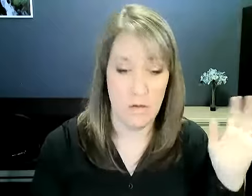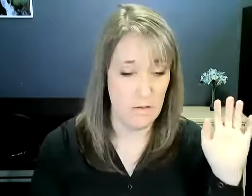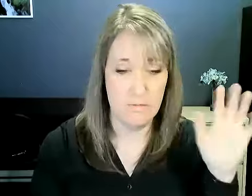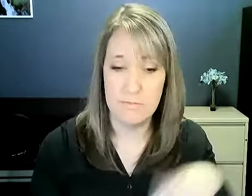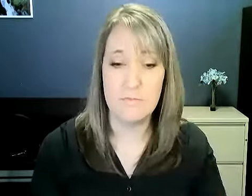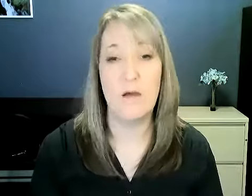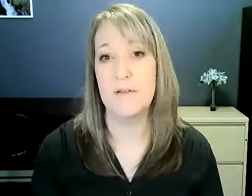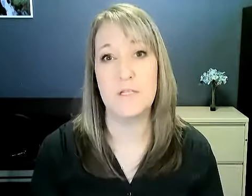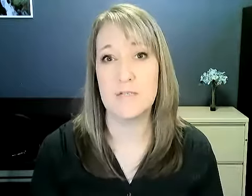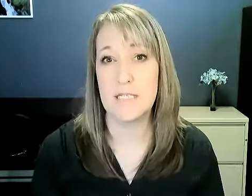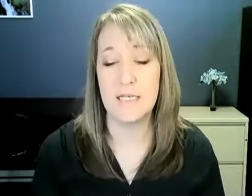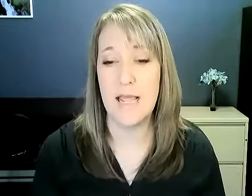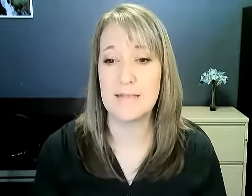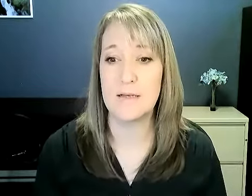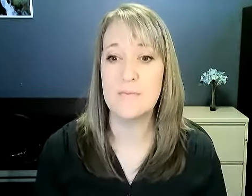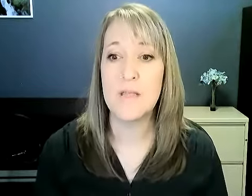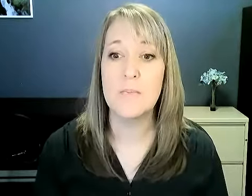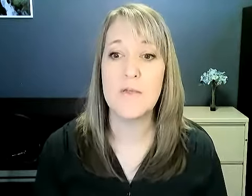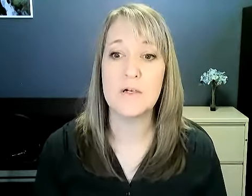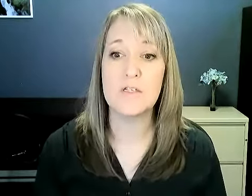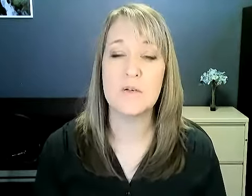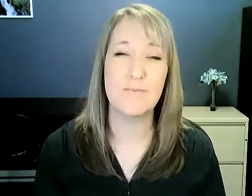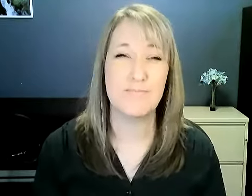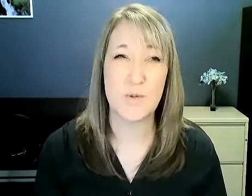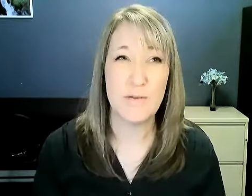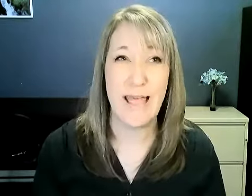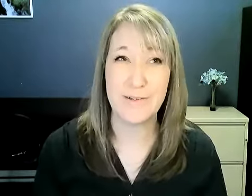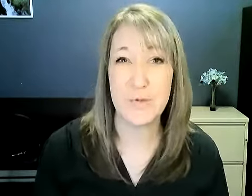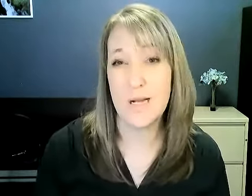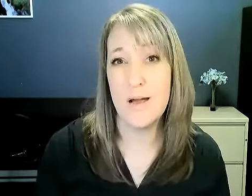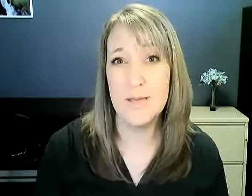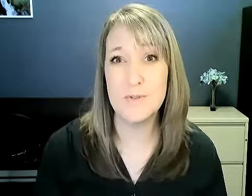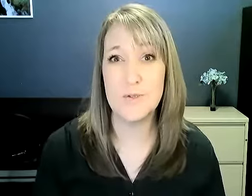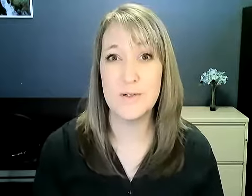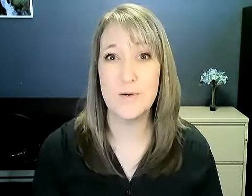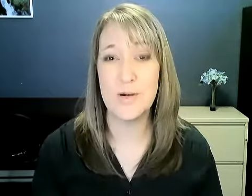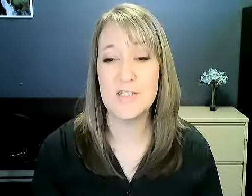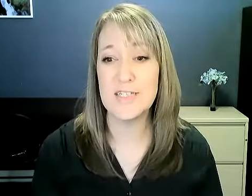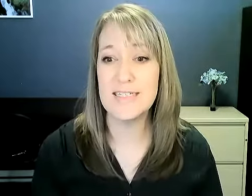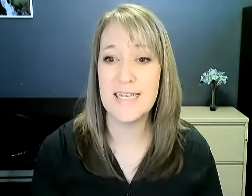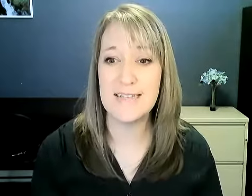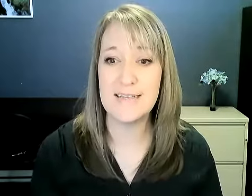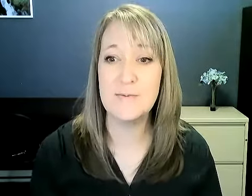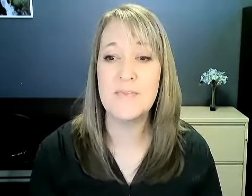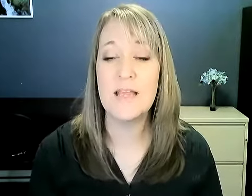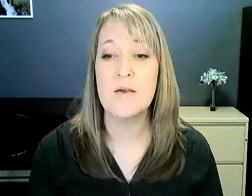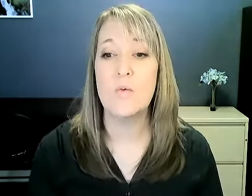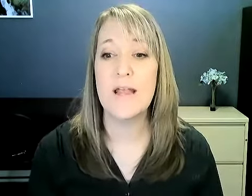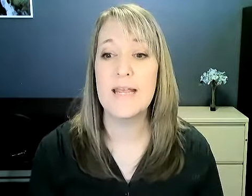are often used in ASL, but there are two sort of extra common rhetorical questions in ASL. One